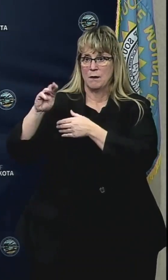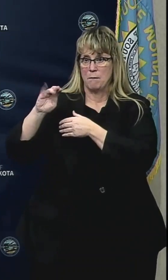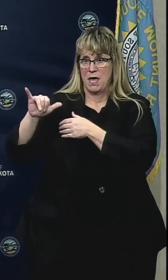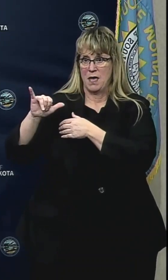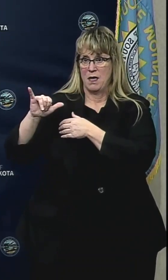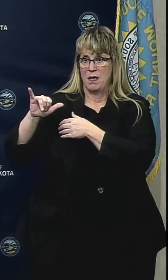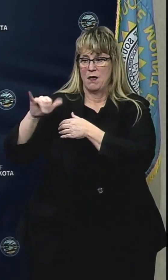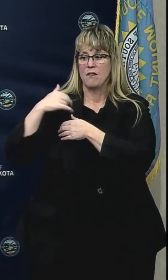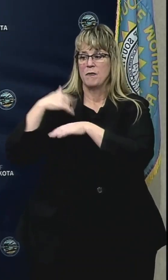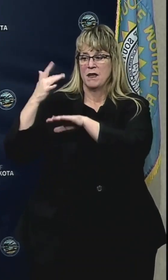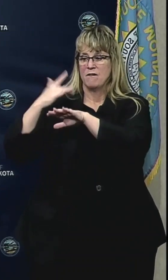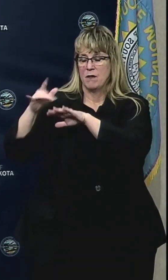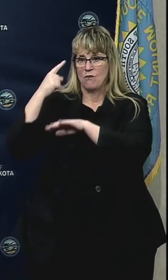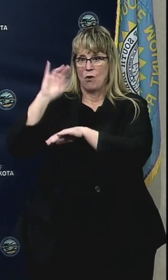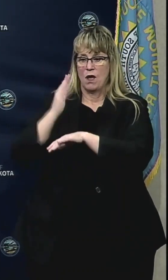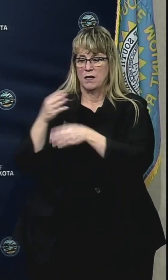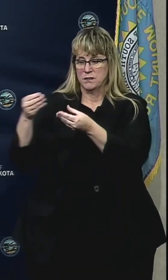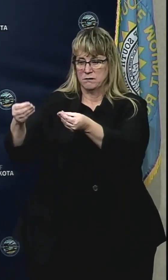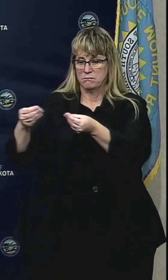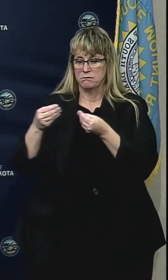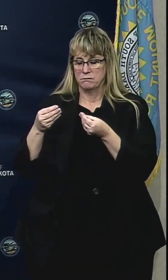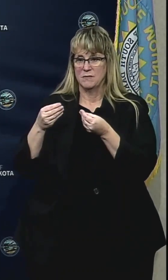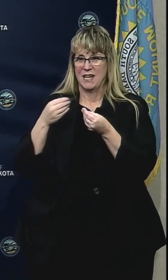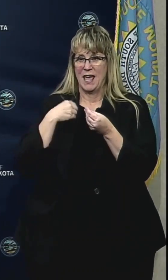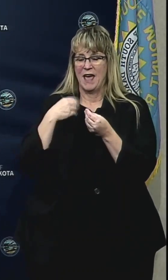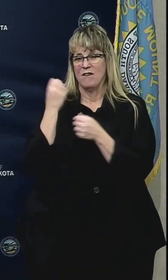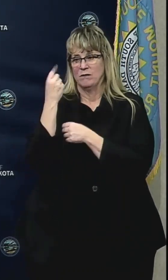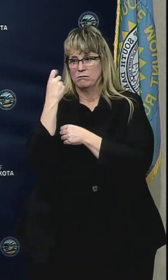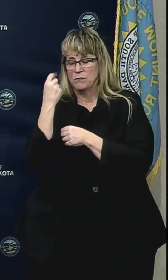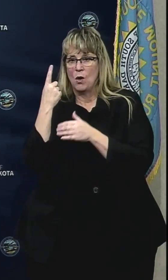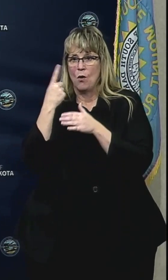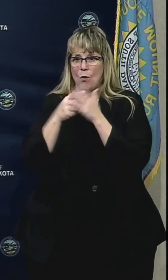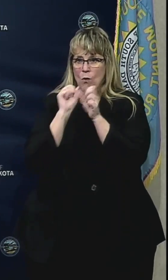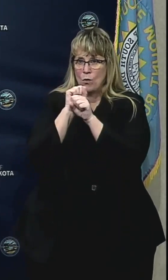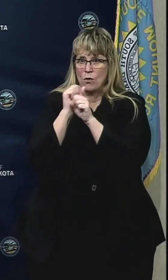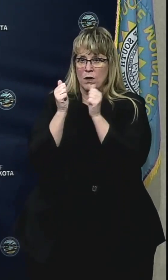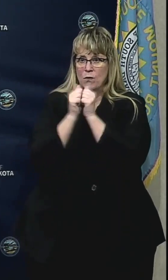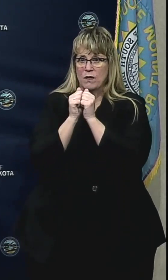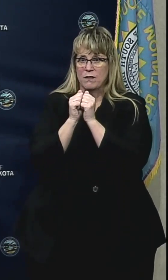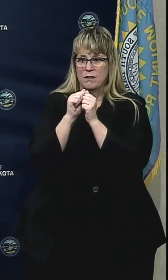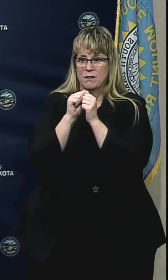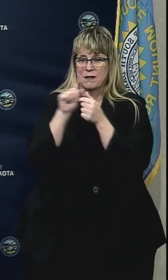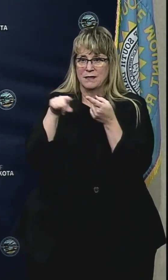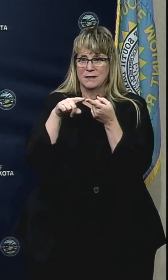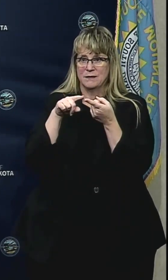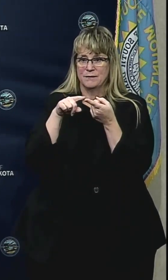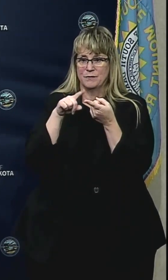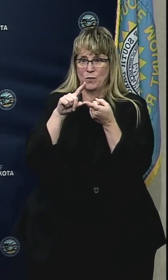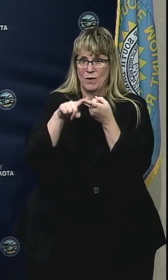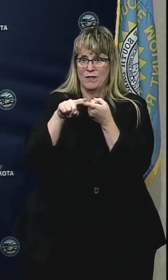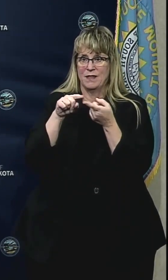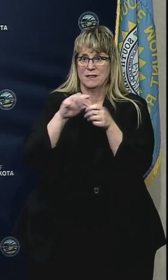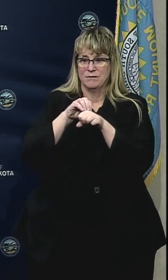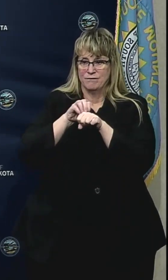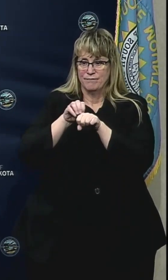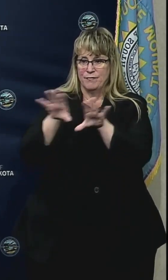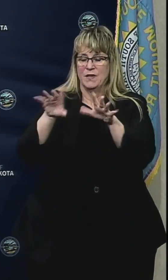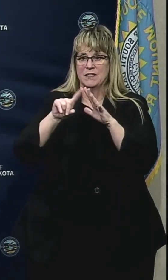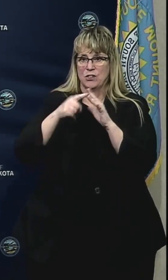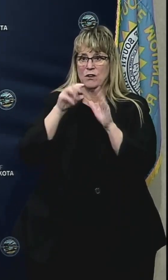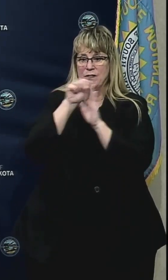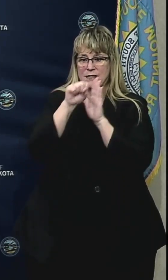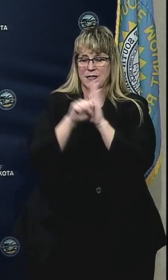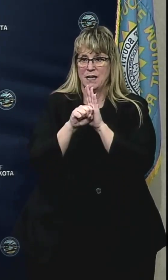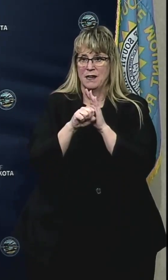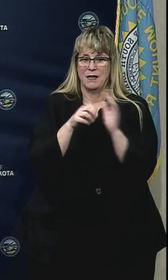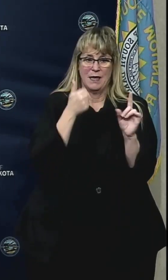come out and be available for us to look at a comprehensive picture of what we're dealing with since this virus entered our state and impacted